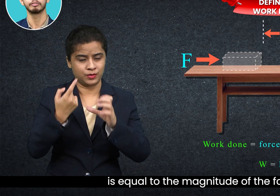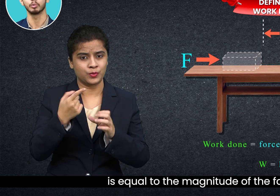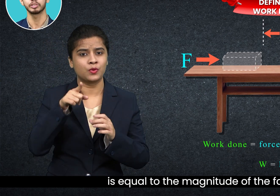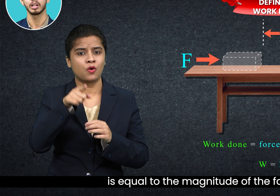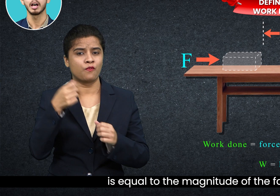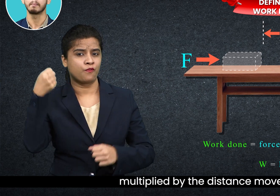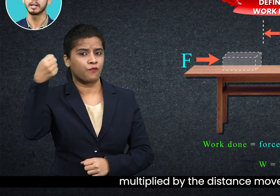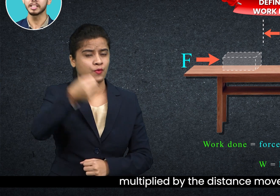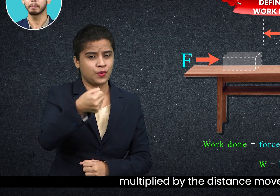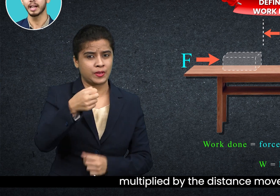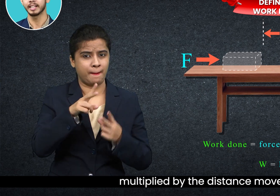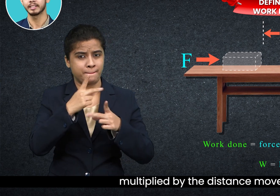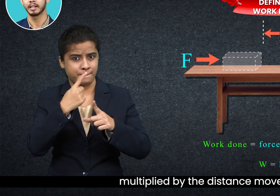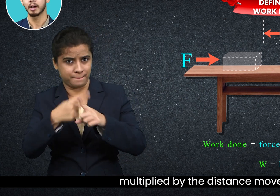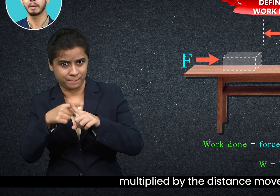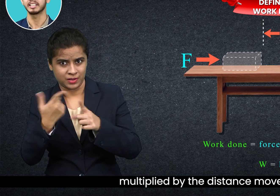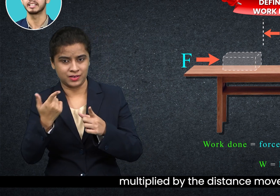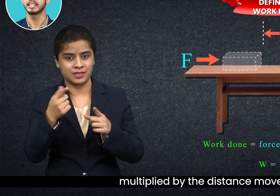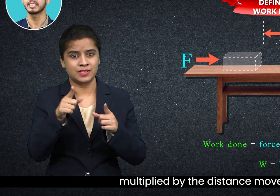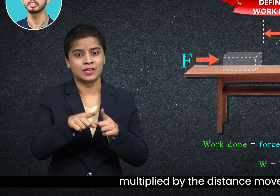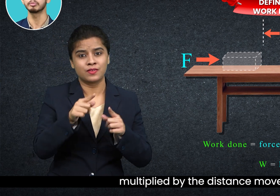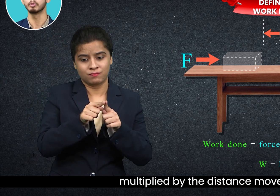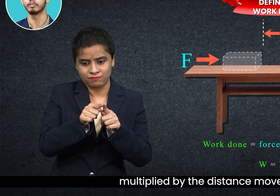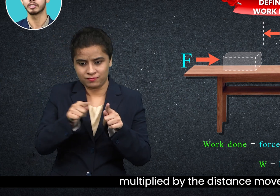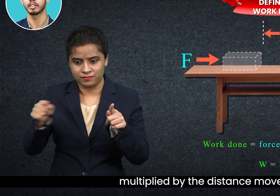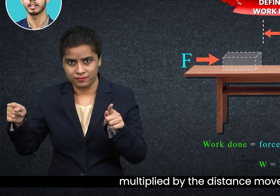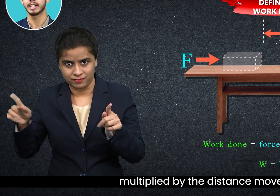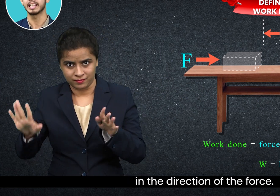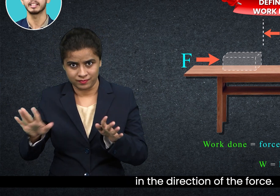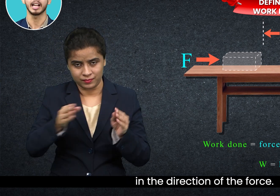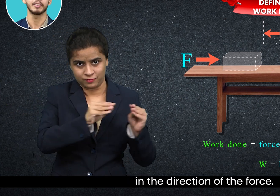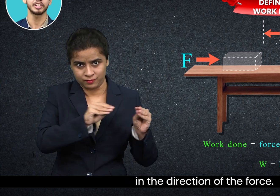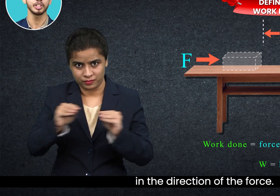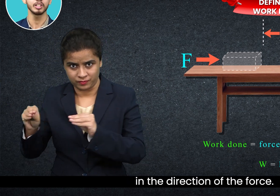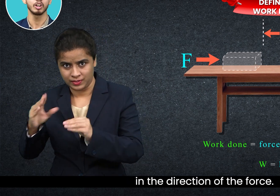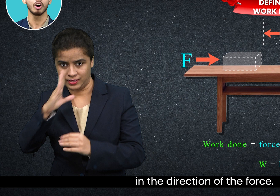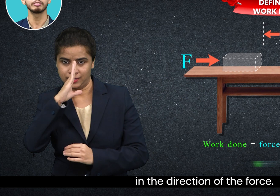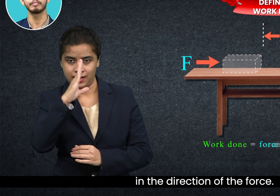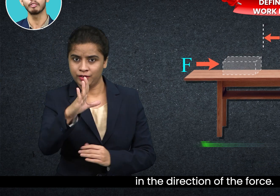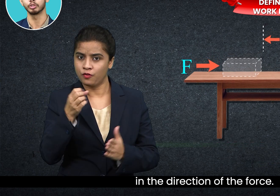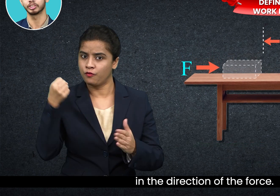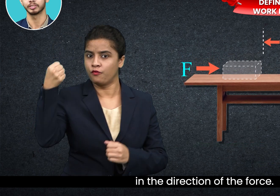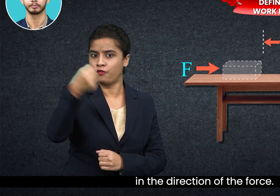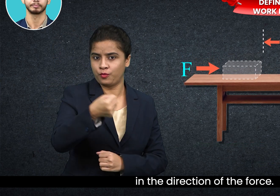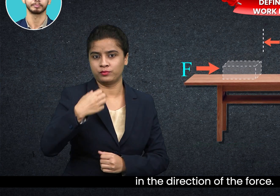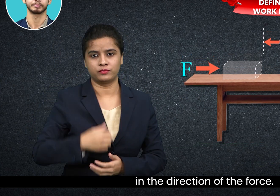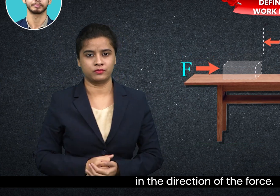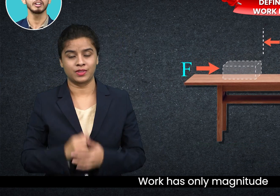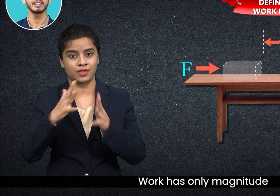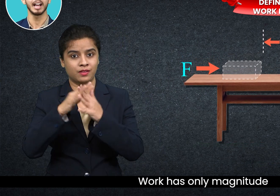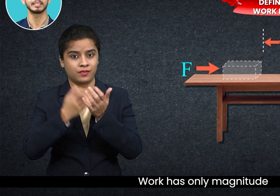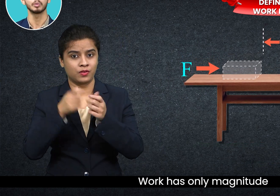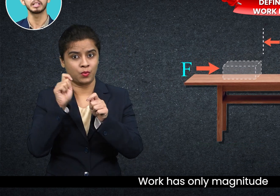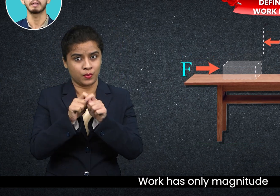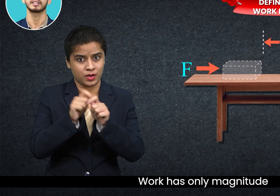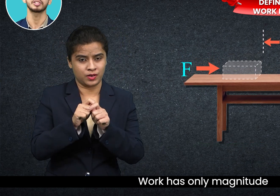of the force multiplied by the distance moved in the direction of the force.